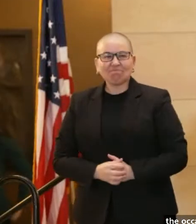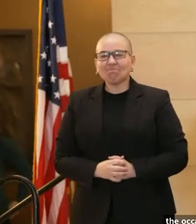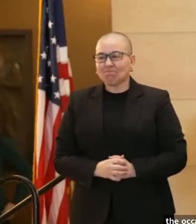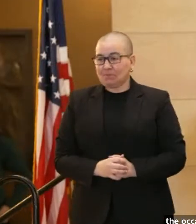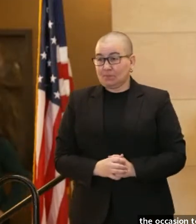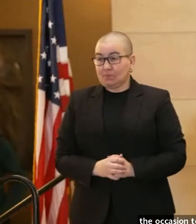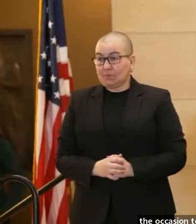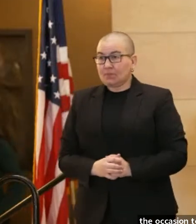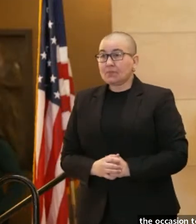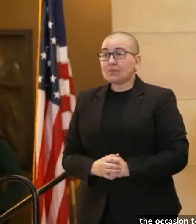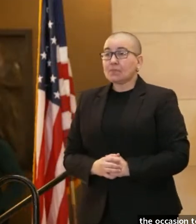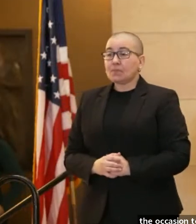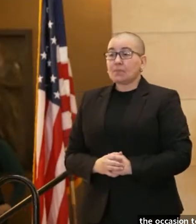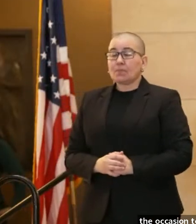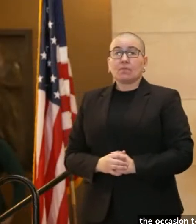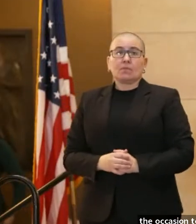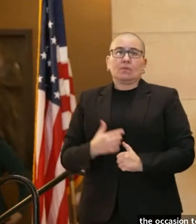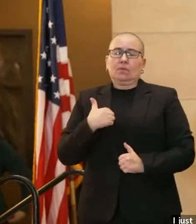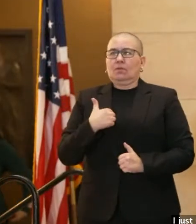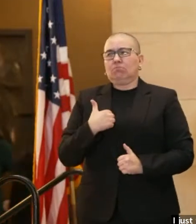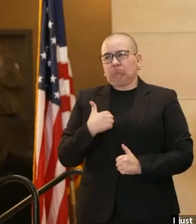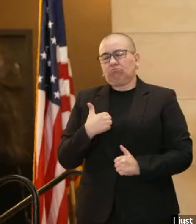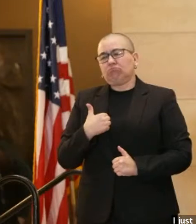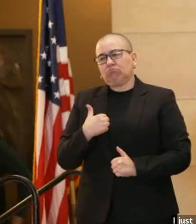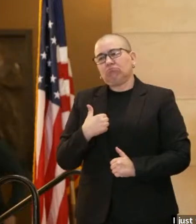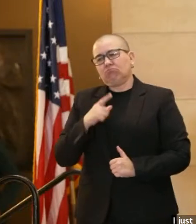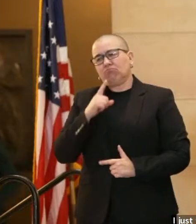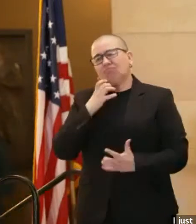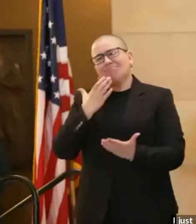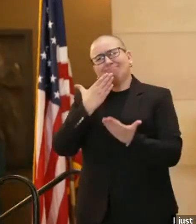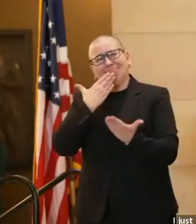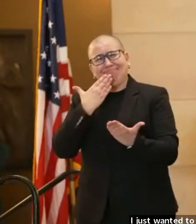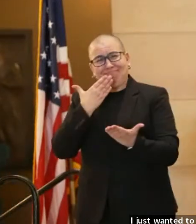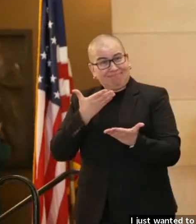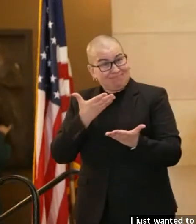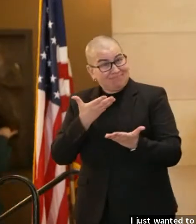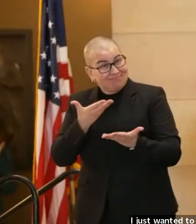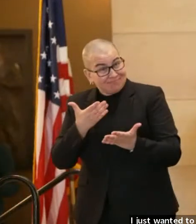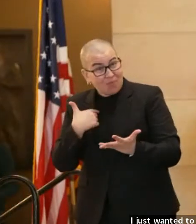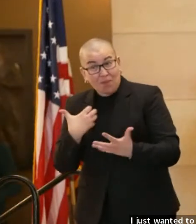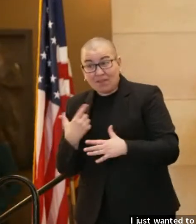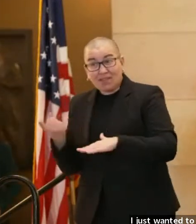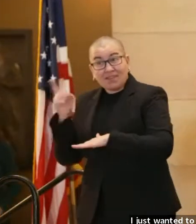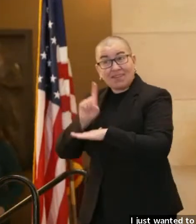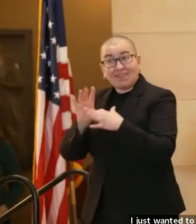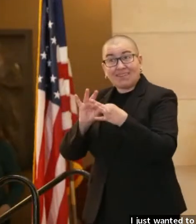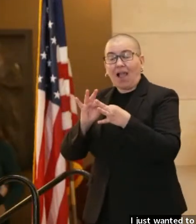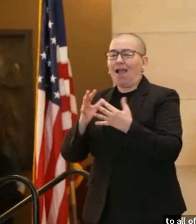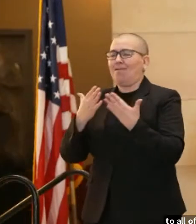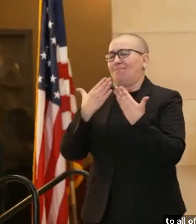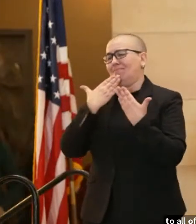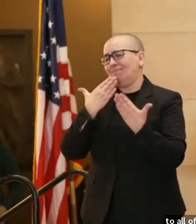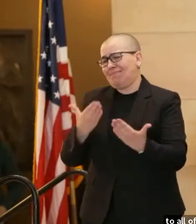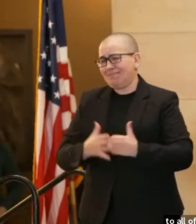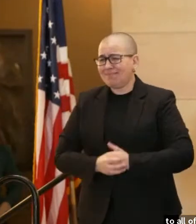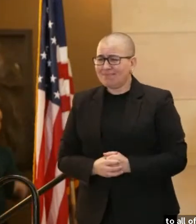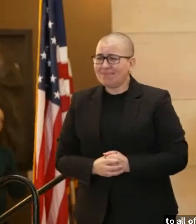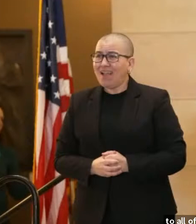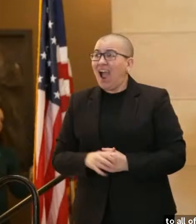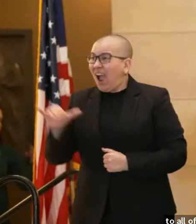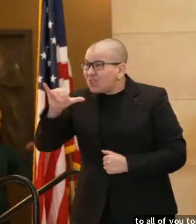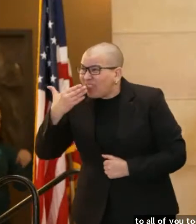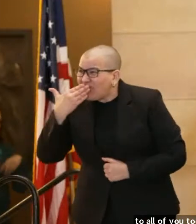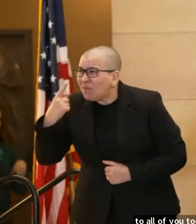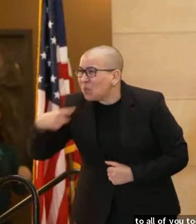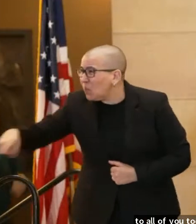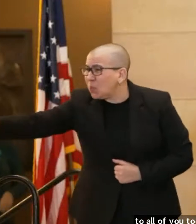just wanted to thank you for the opportunity to speak to all of you today, but also thank you for being here. I am